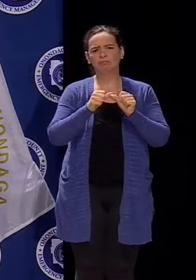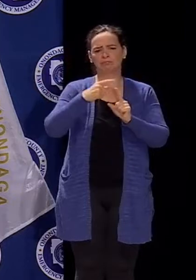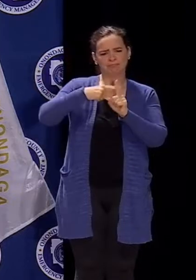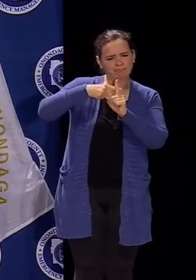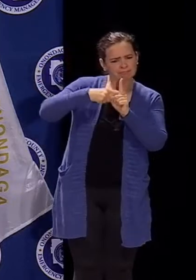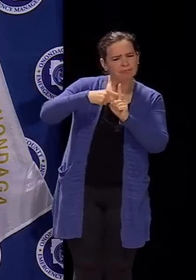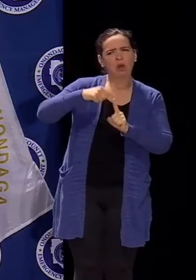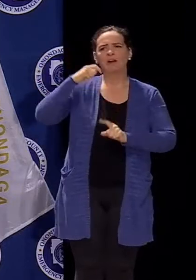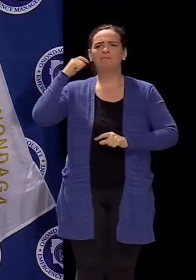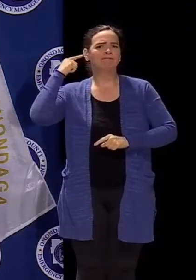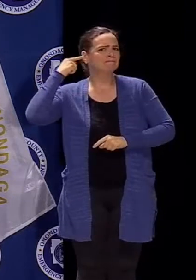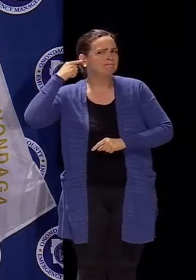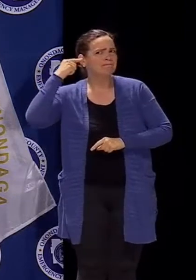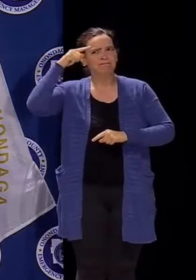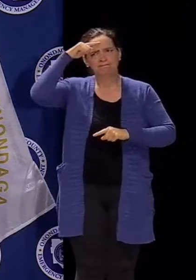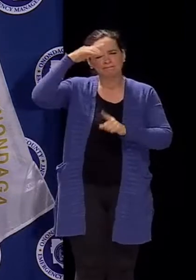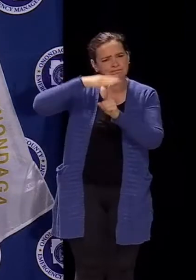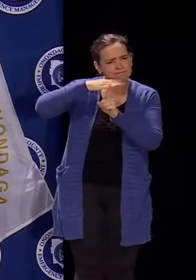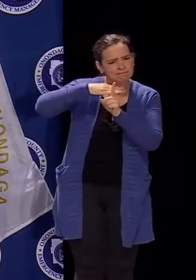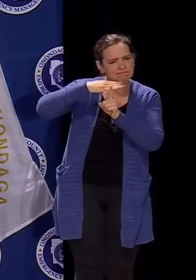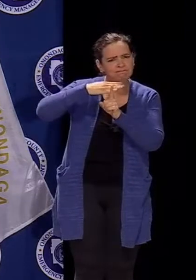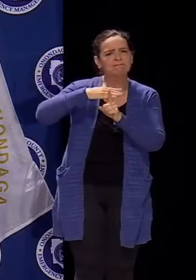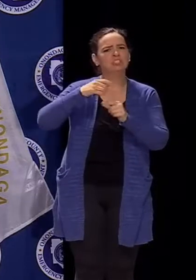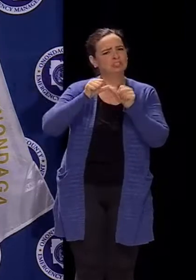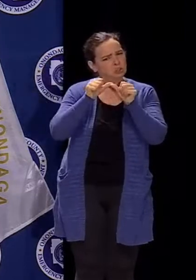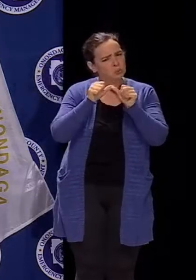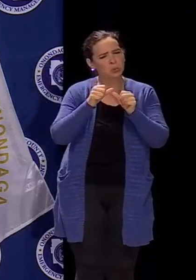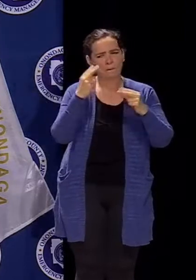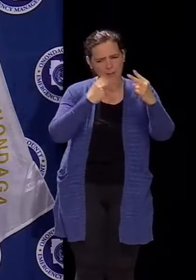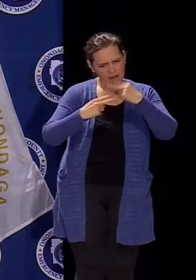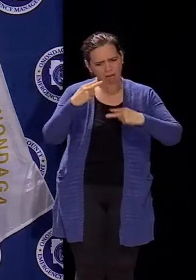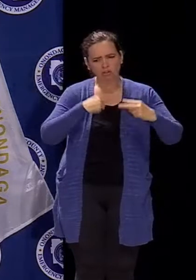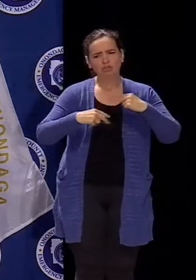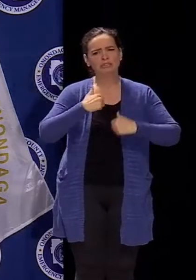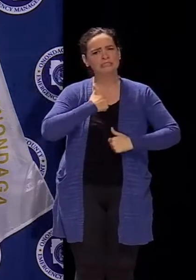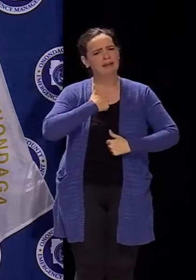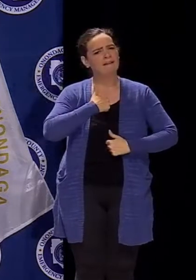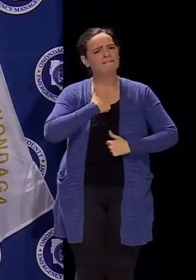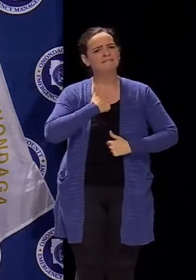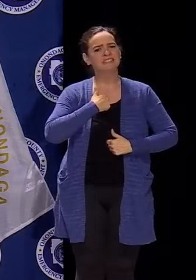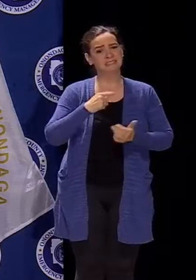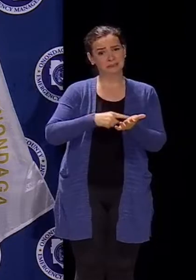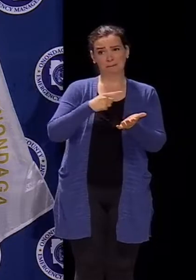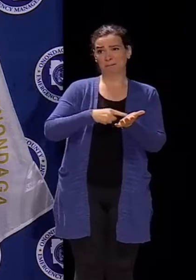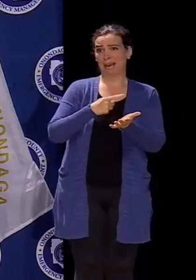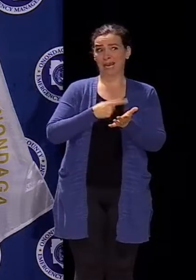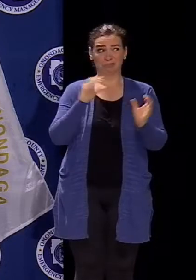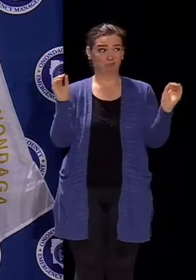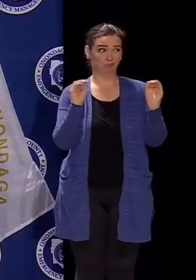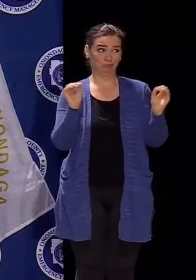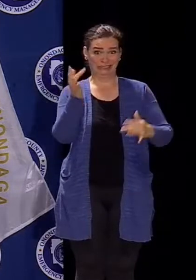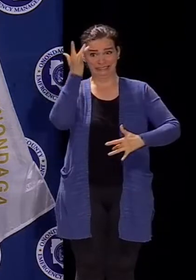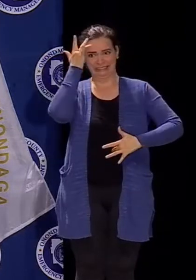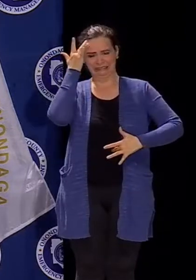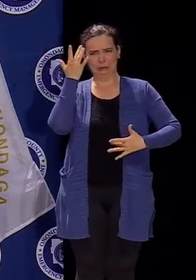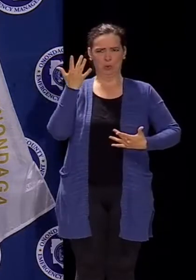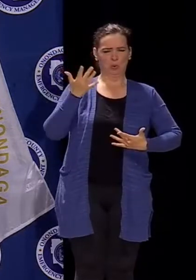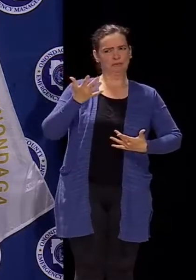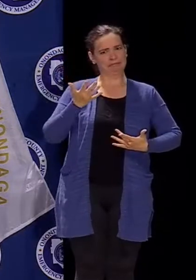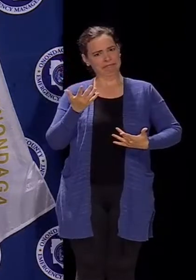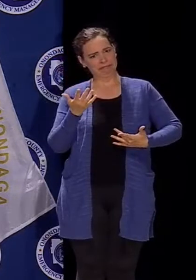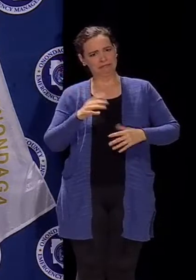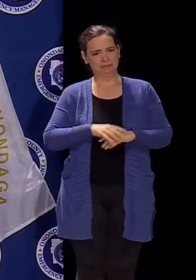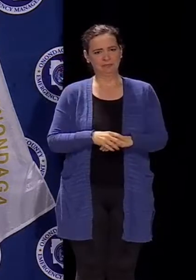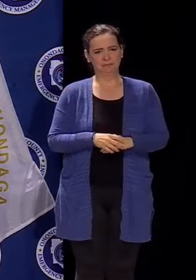a daily basis, if not more rapidly than that in some cases. But again, May 23rd, 10